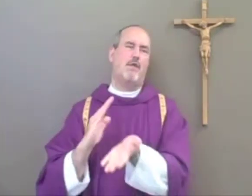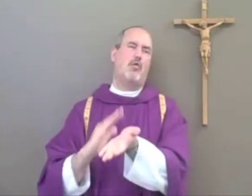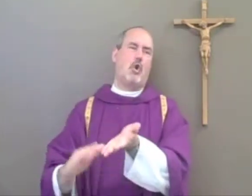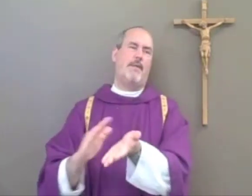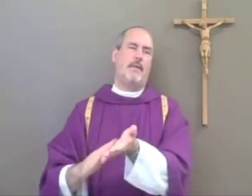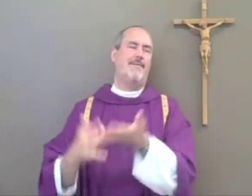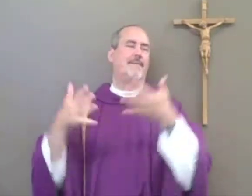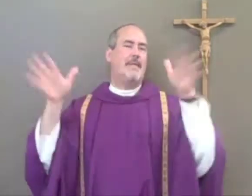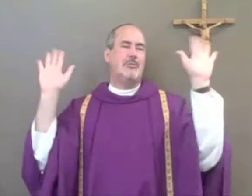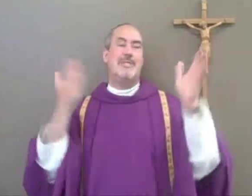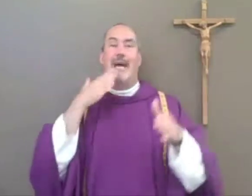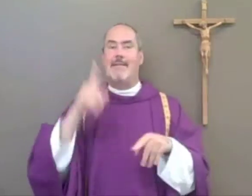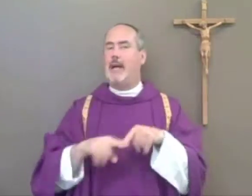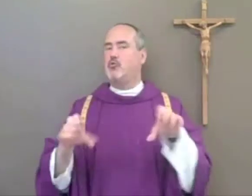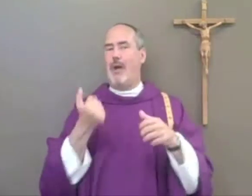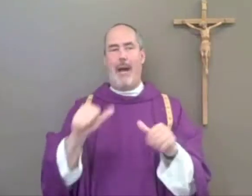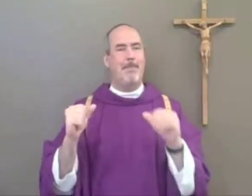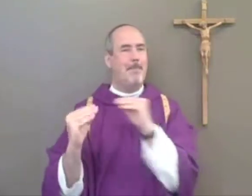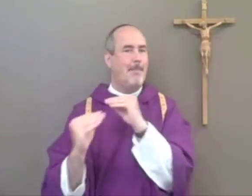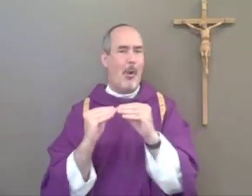Best way to reduce evil is just to forgive.